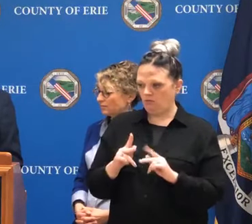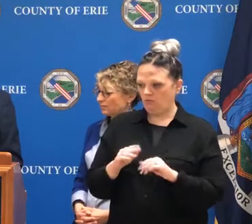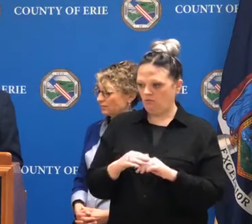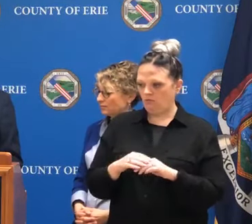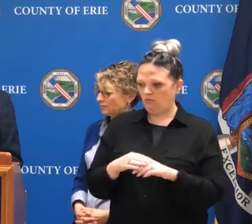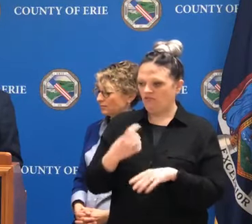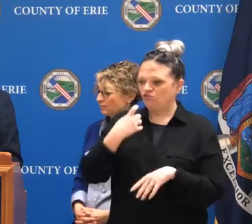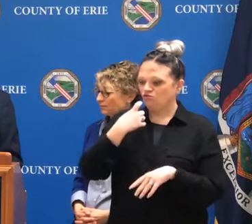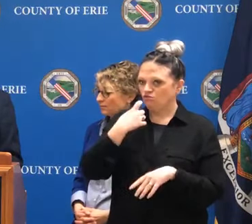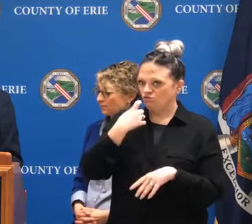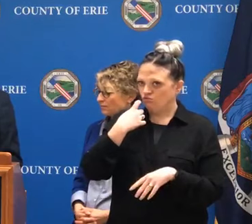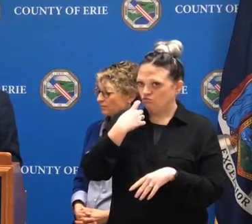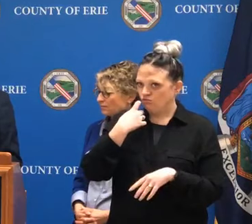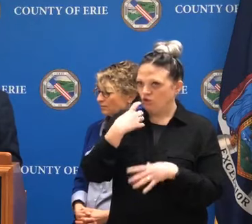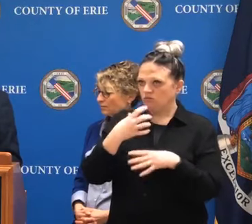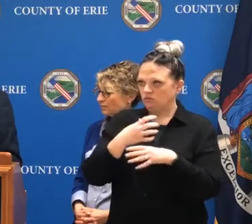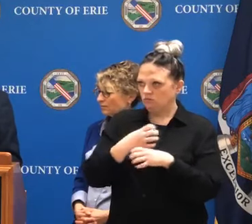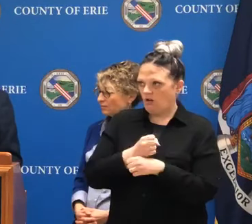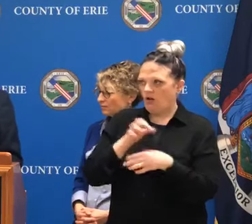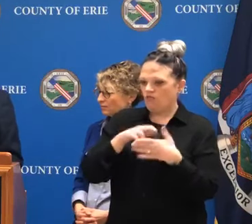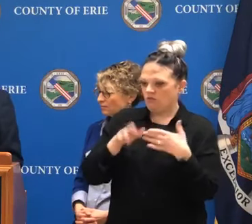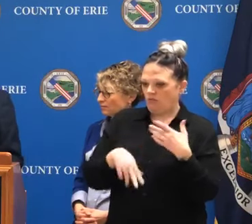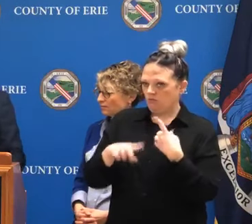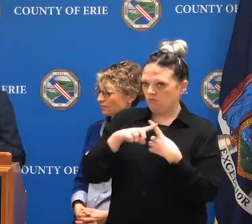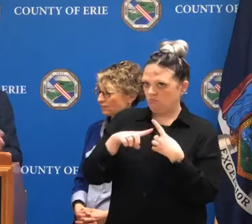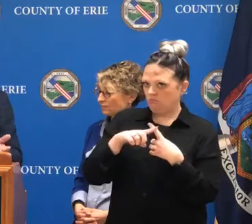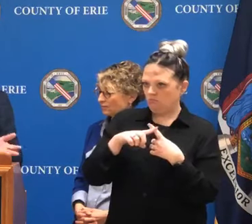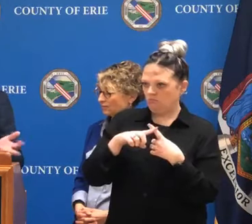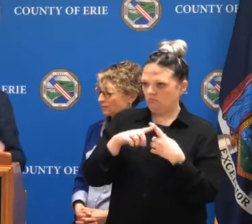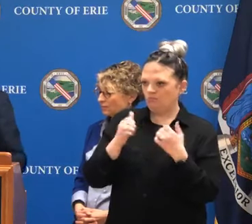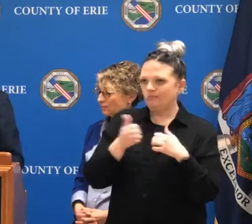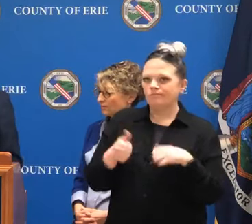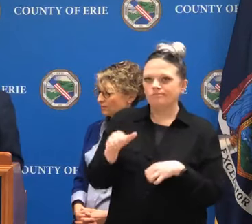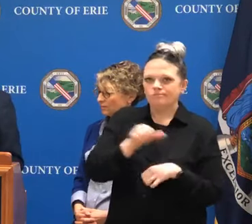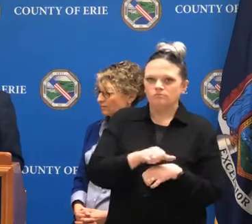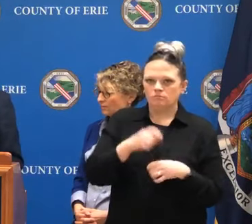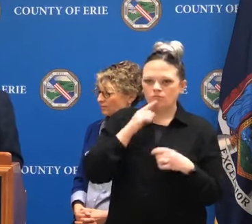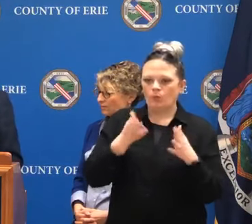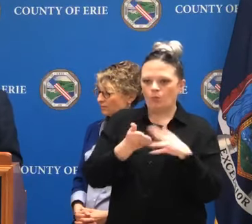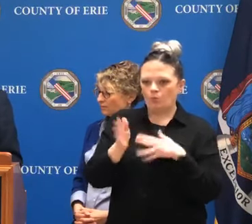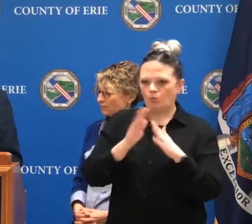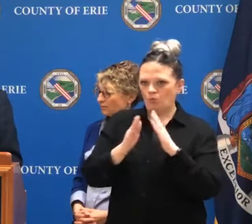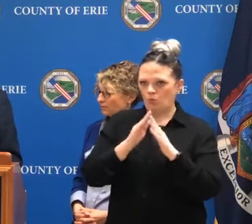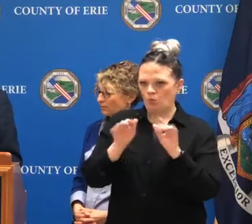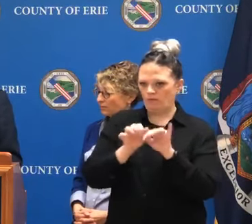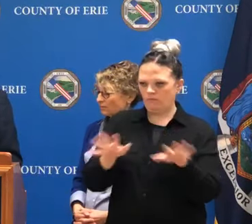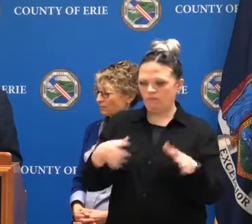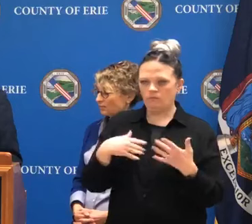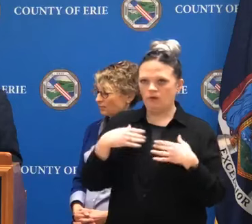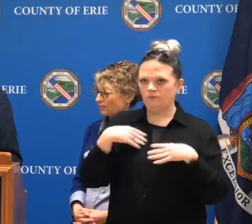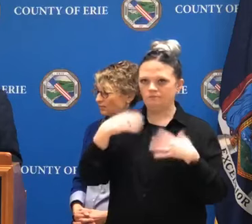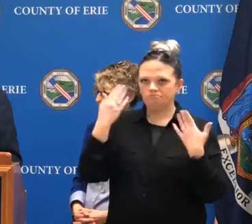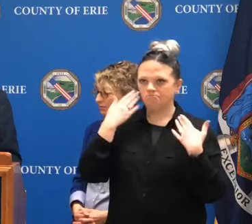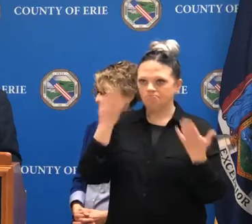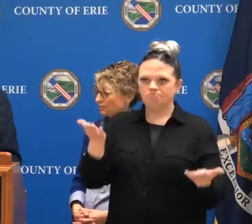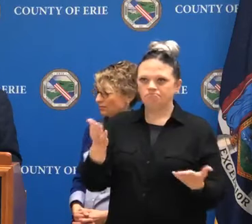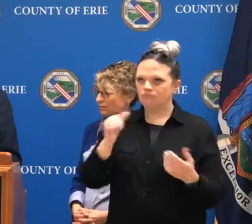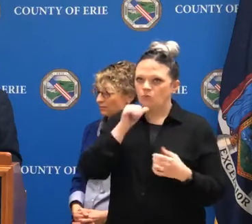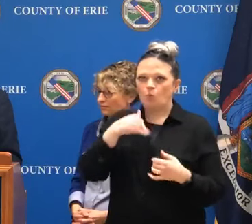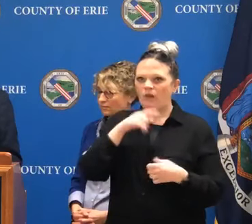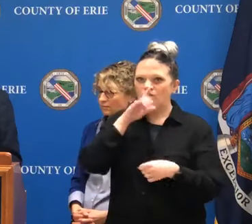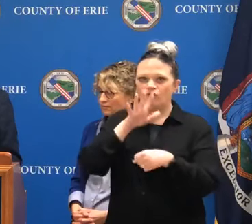got COVID-19 through community spread with one of the other cases that we've identified as positive? And the answer is we do not have a